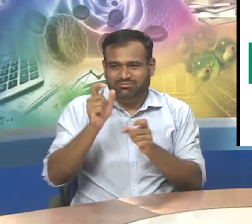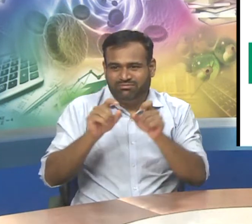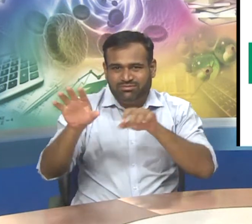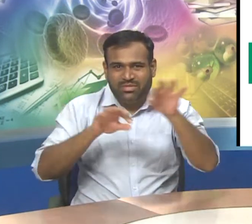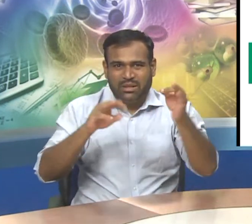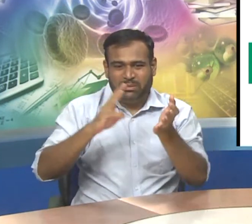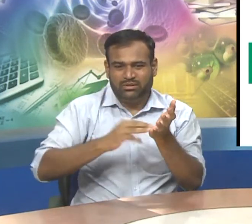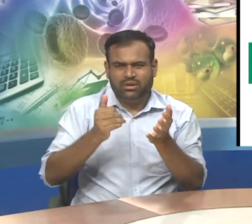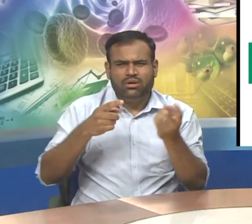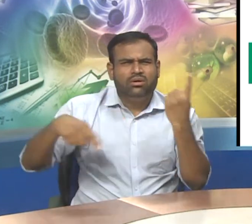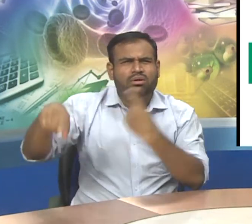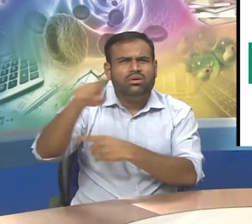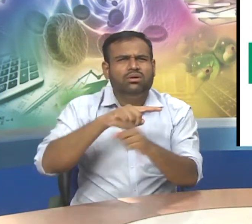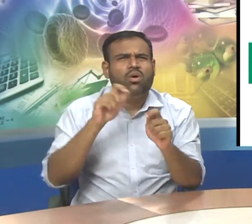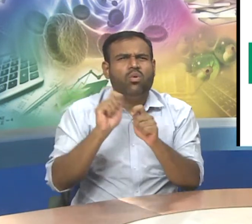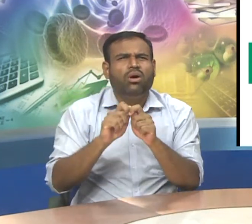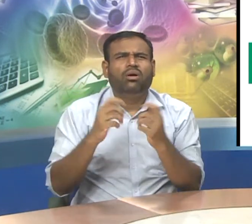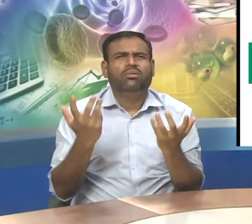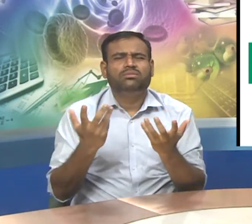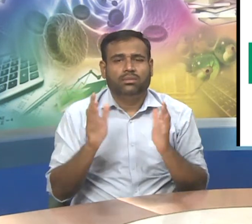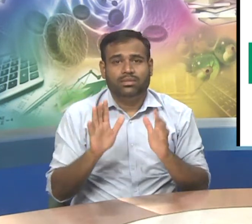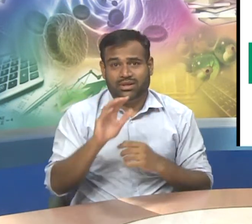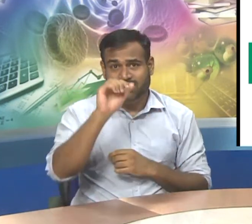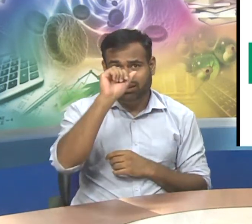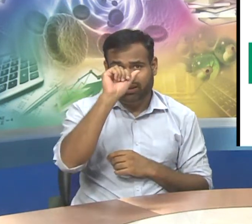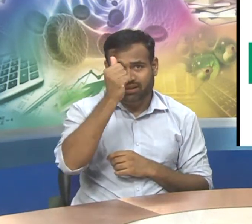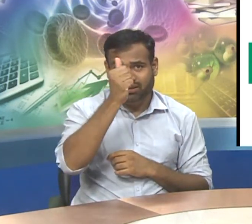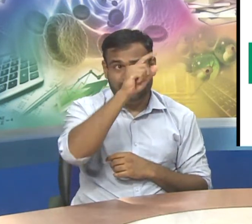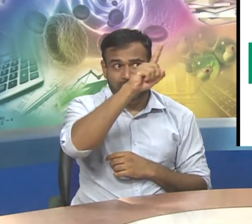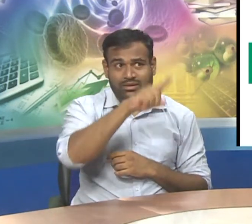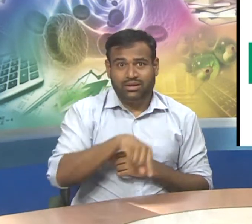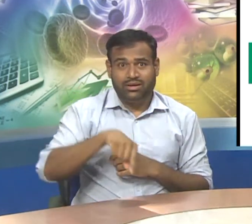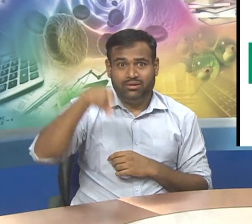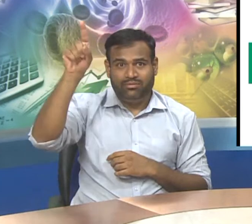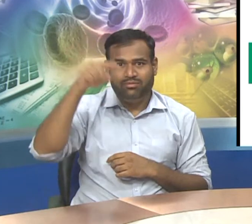Let us now understand the Council of Ministers.